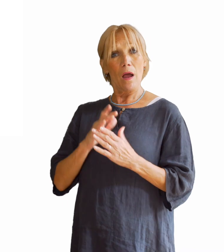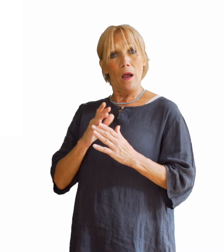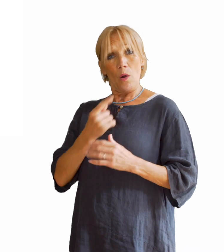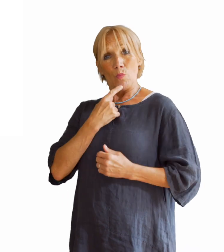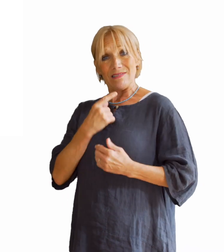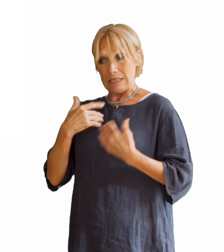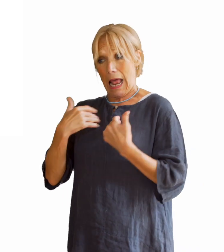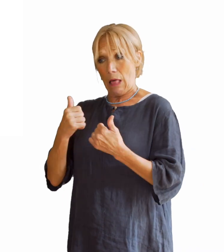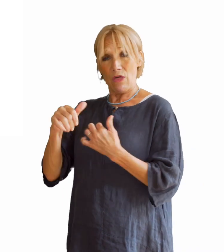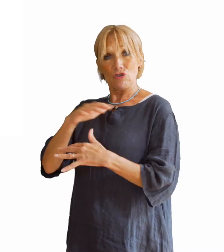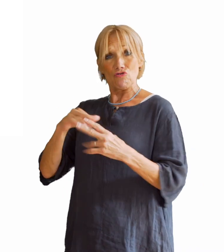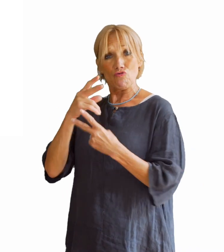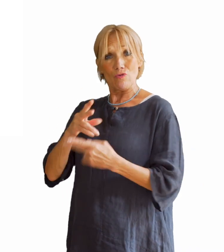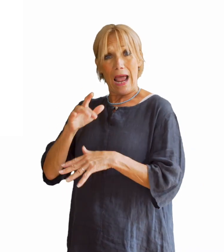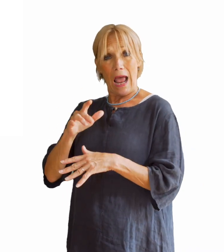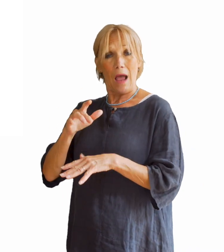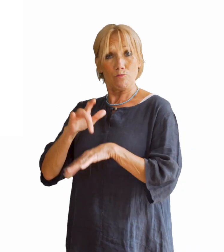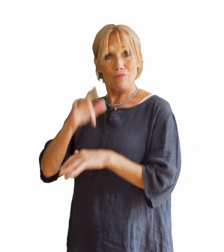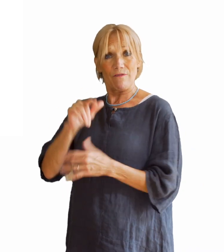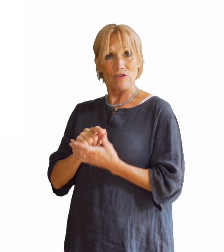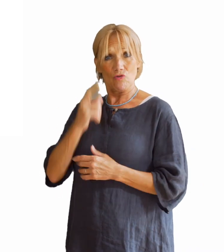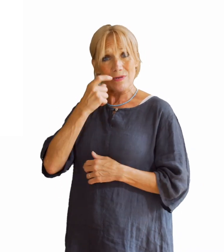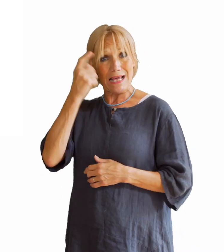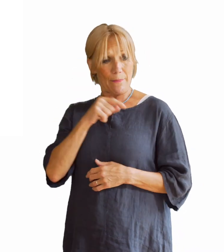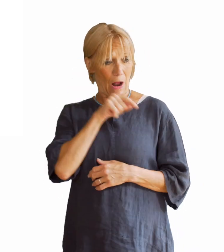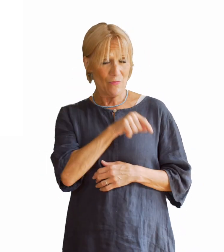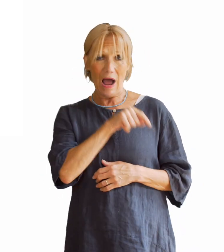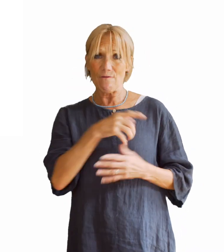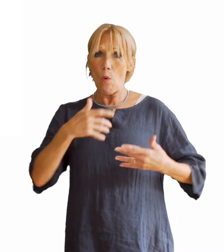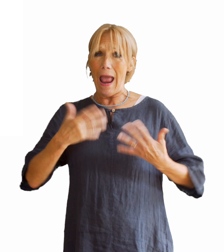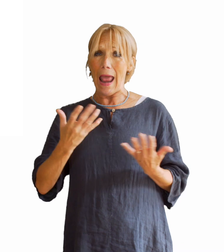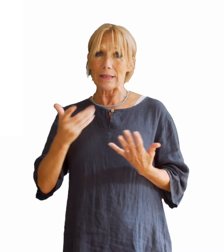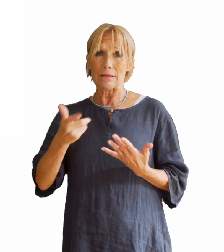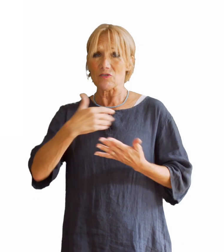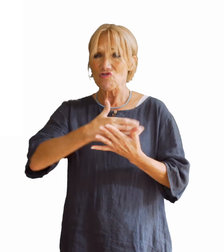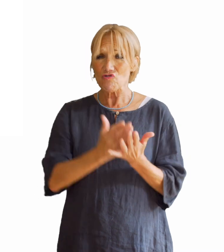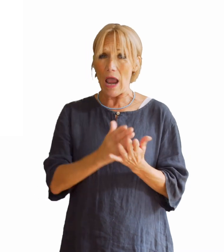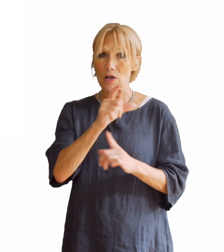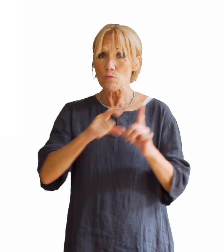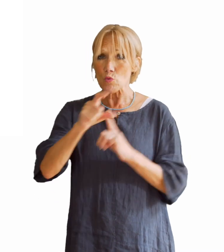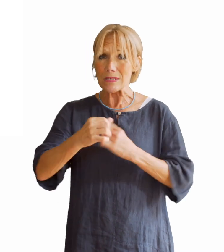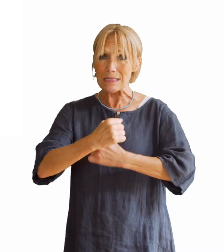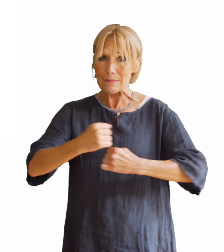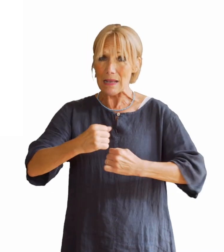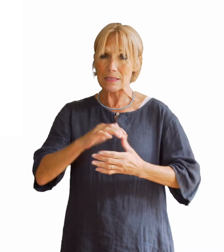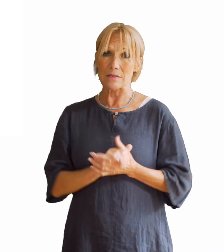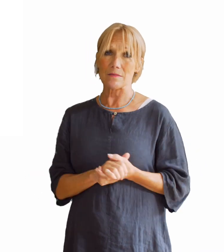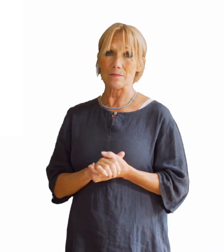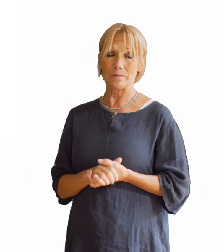professionals consider meeting centres as a possible user of any shared community spaces for joint health and social care services.